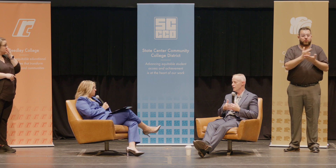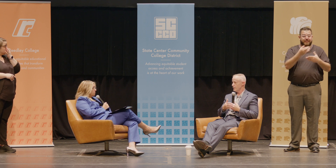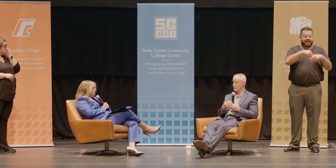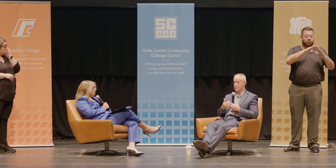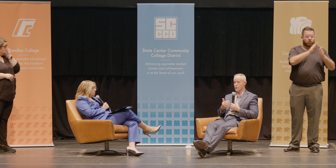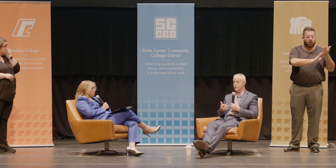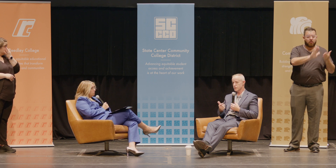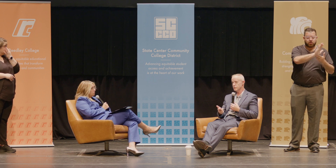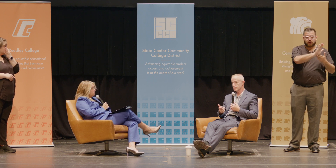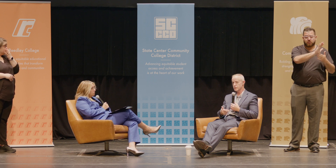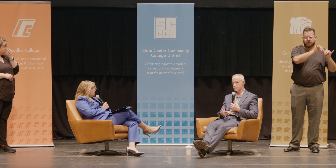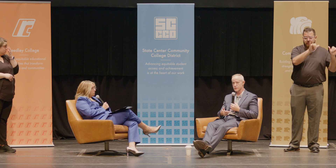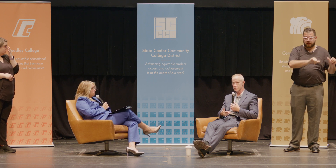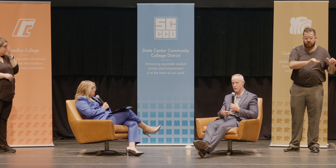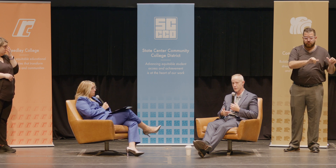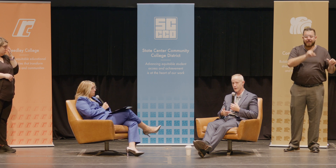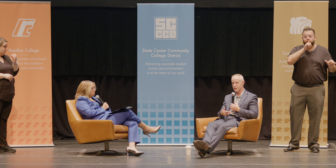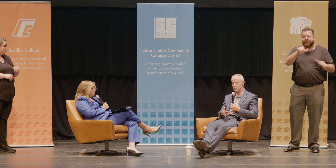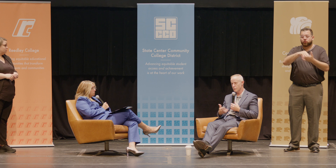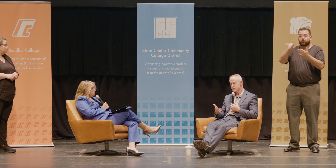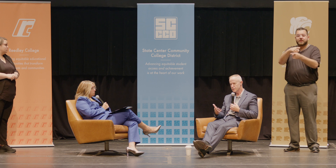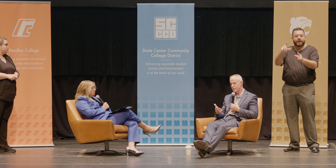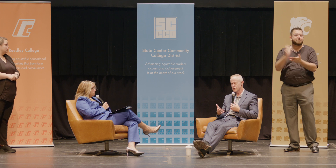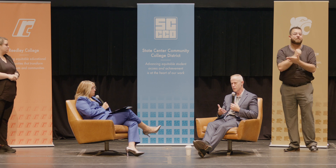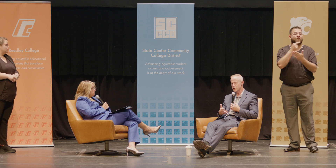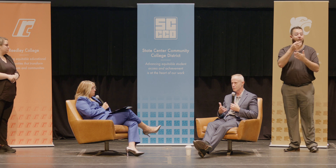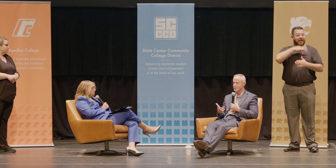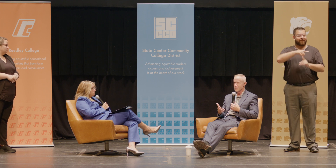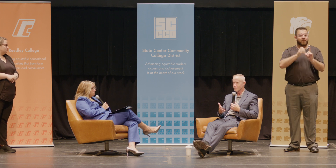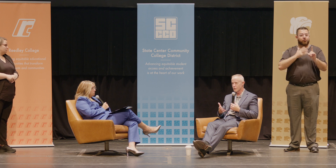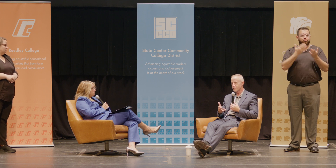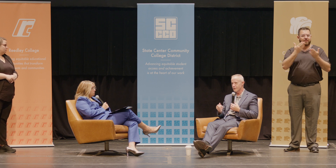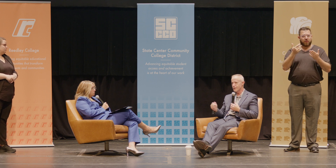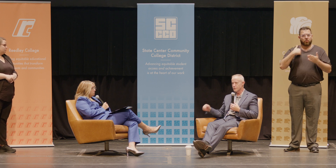sure that, one, the students and the services that we provide, and we serve about